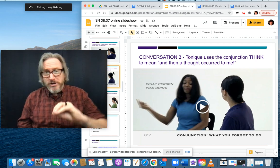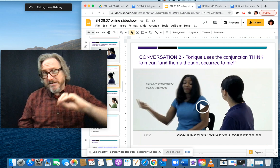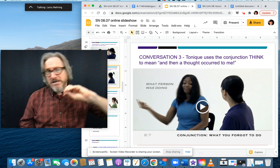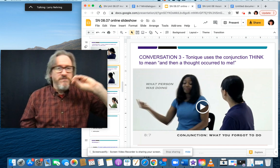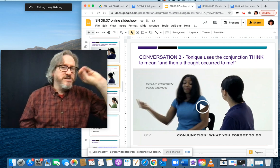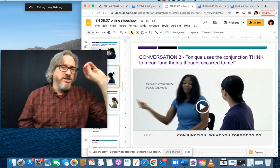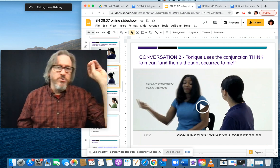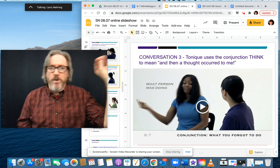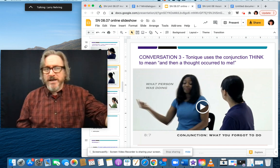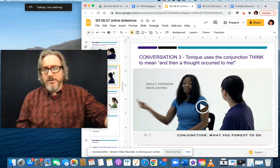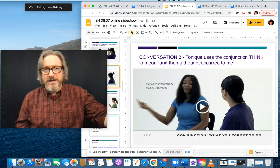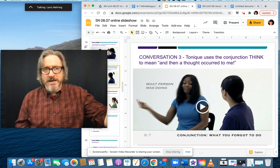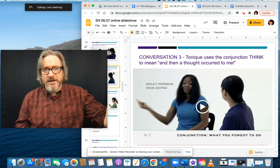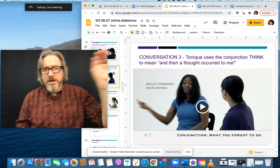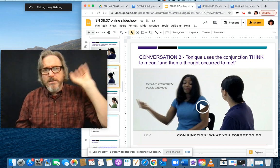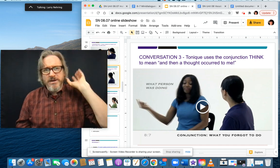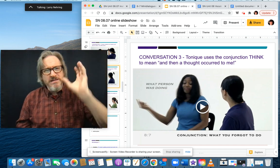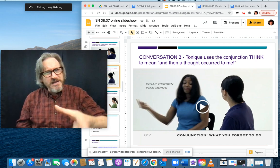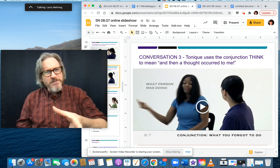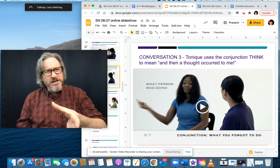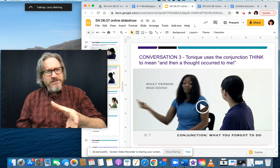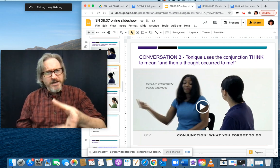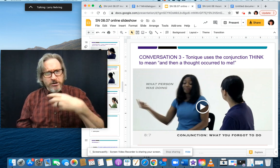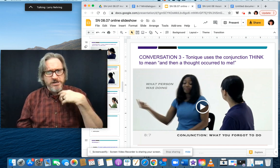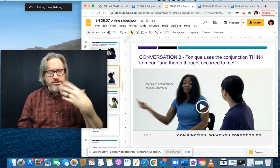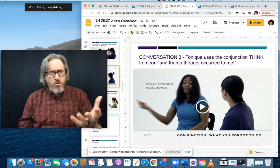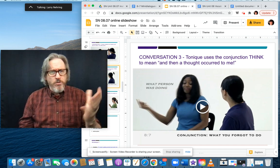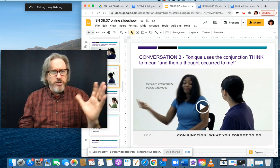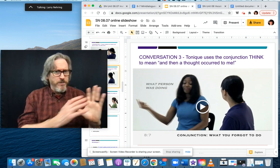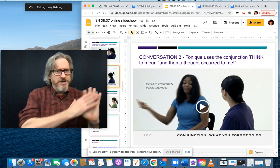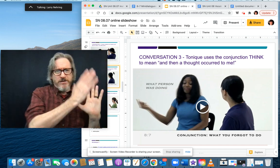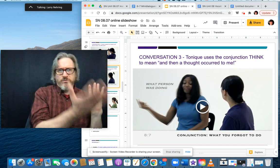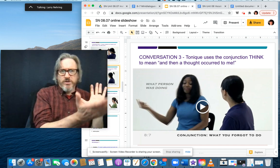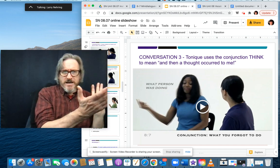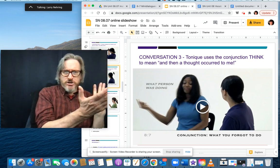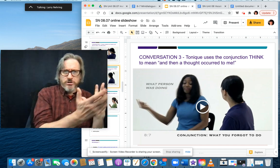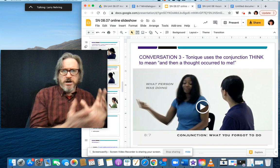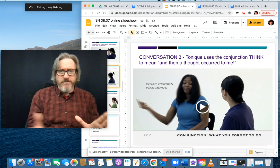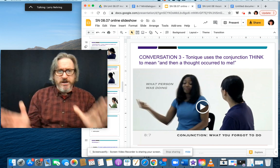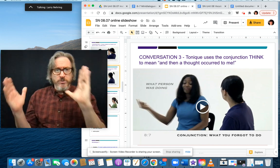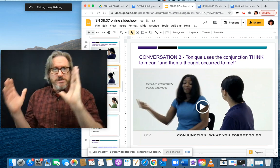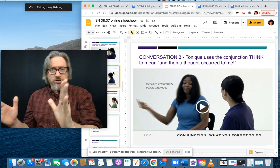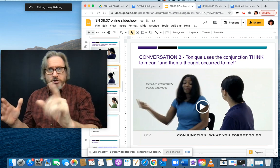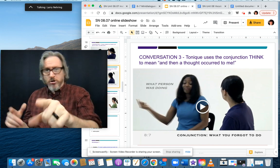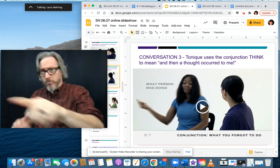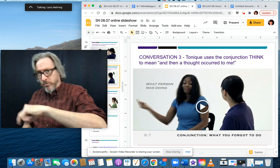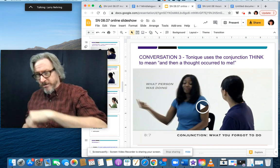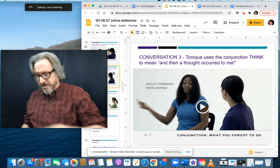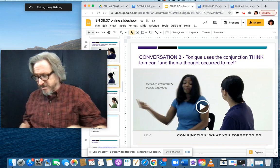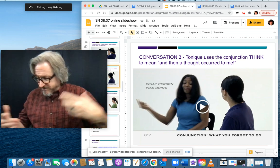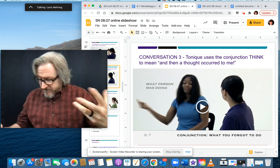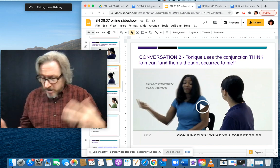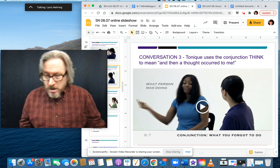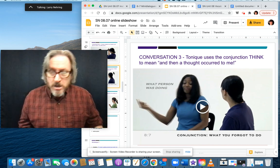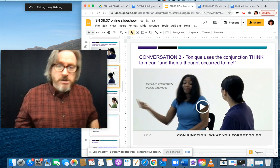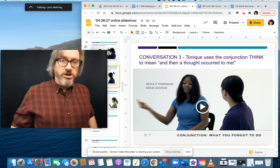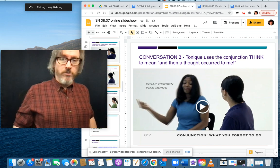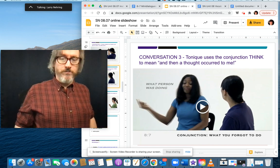should put this conversation way at the beginning, but I think I'm going to leave it here because normally we would get through the lecture and then you would start your homework with